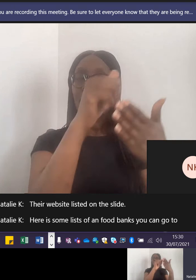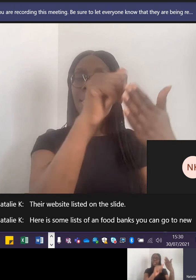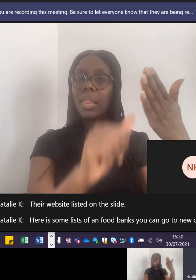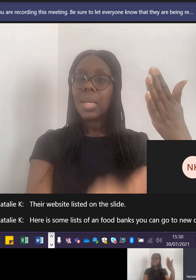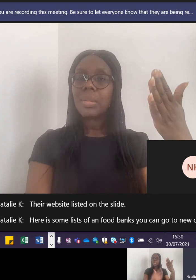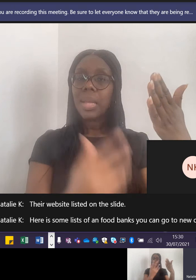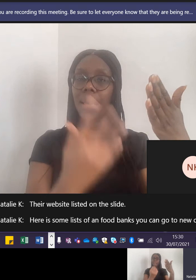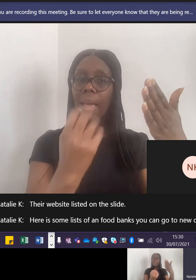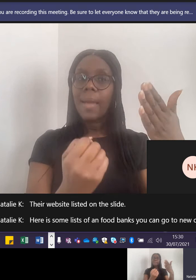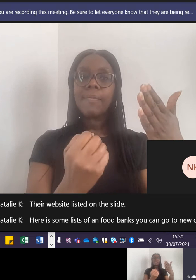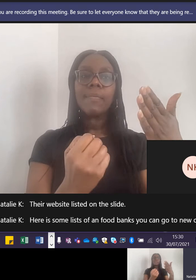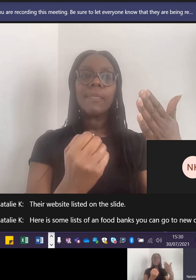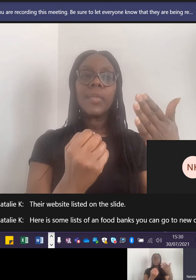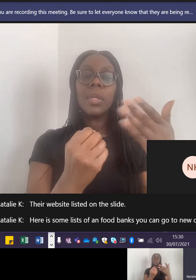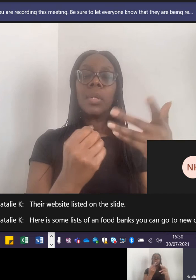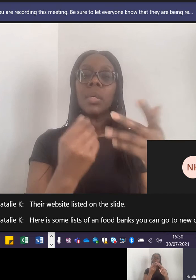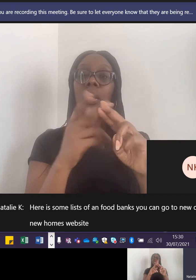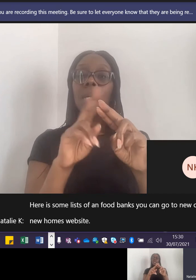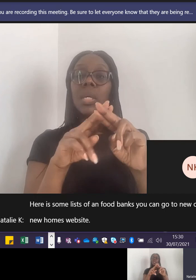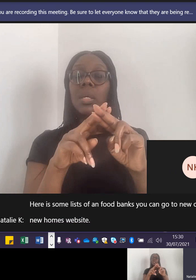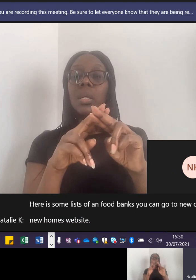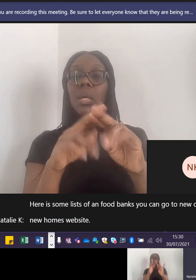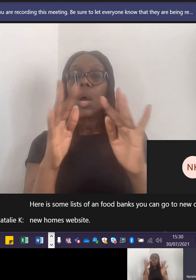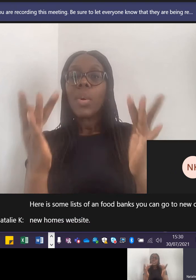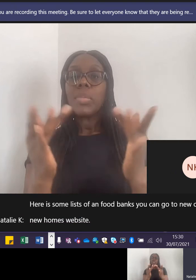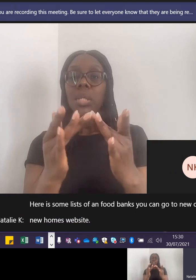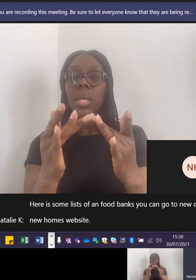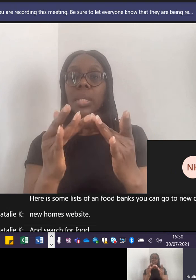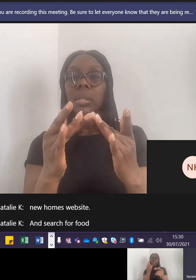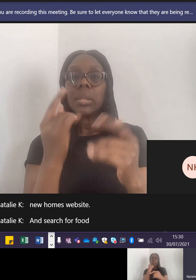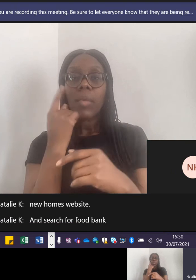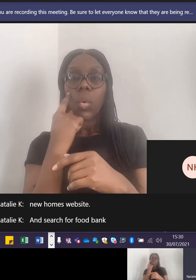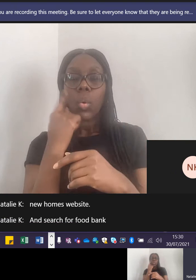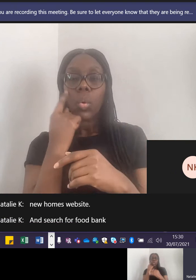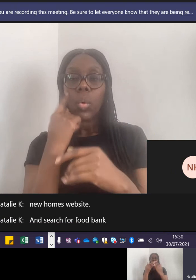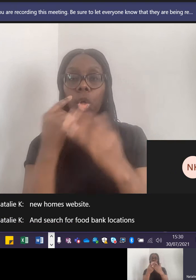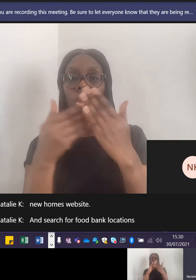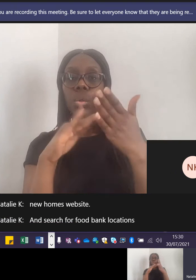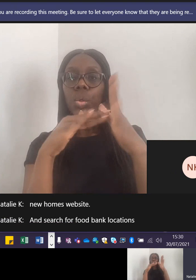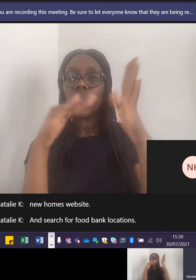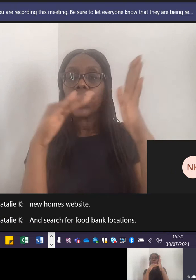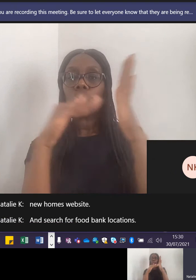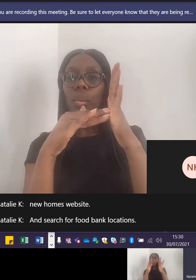Newham's website and search for food bank locations,